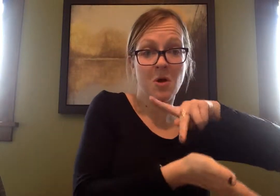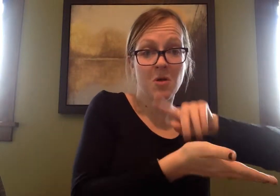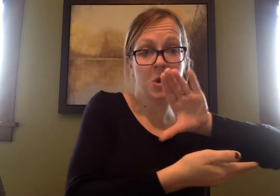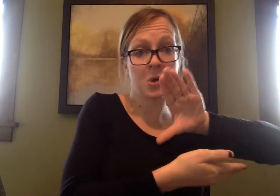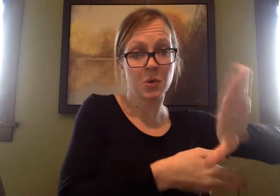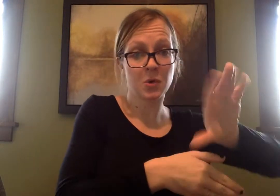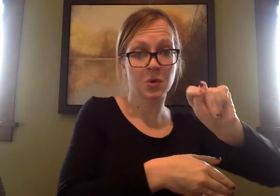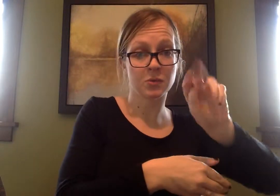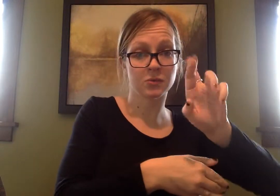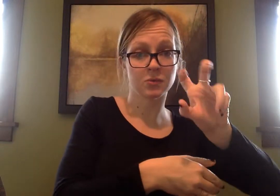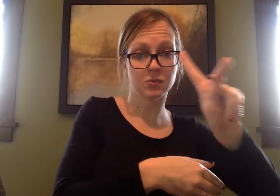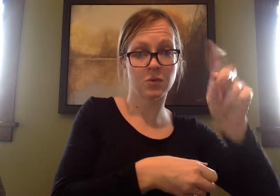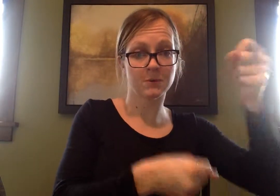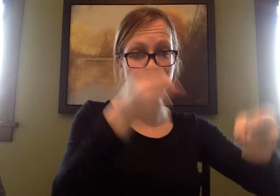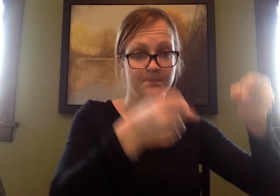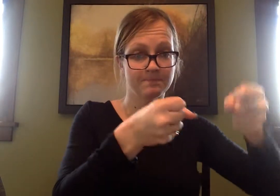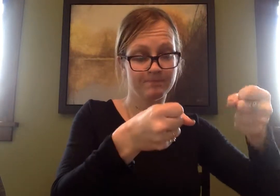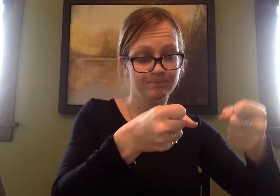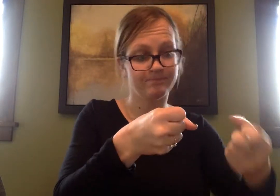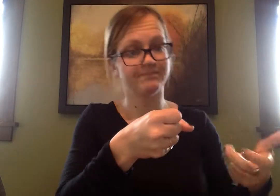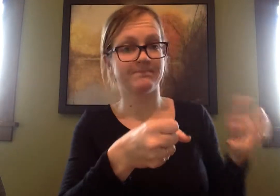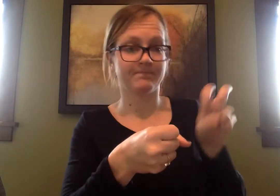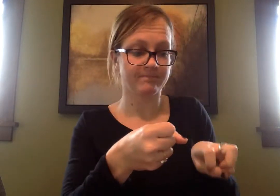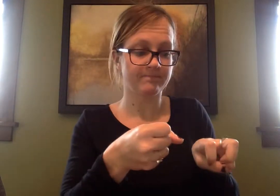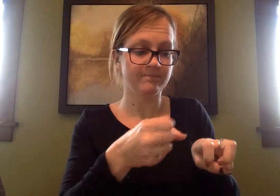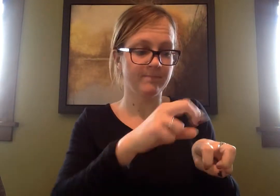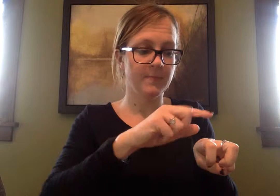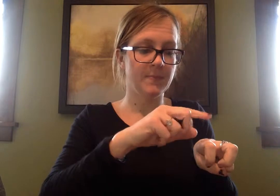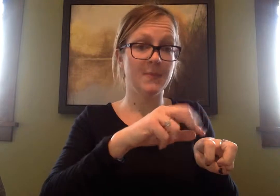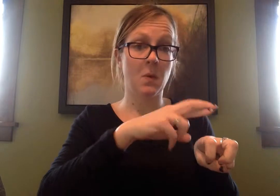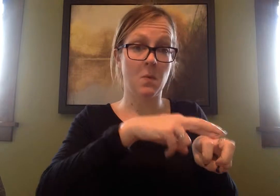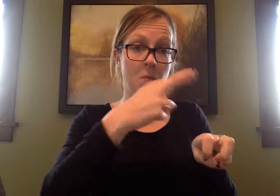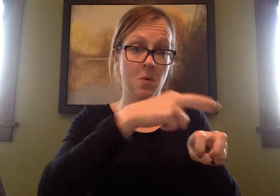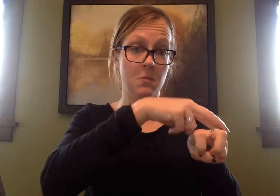safe during the long drive to Haller Park.